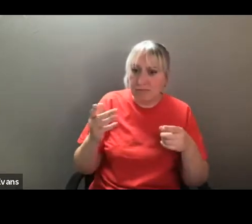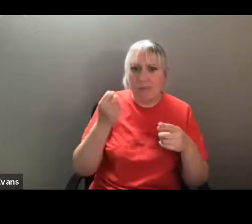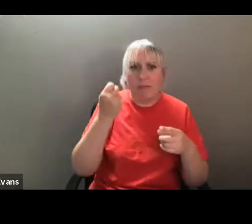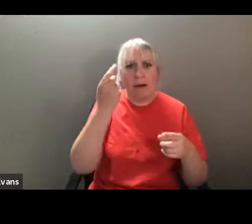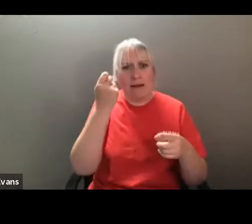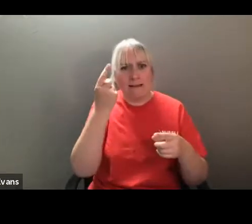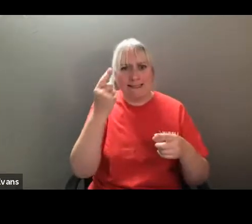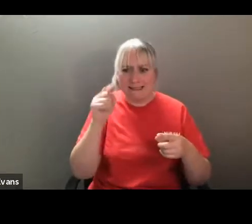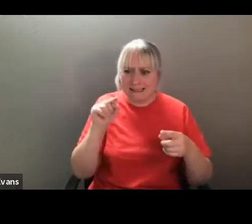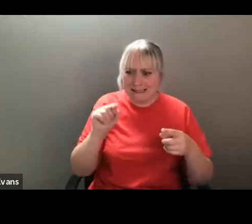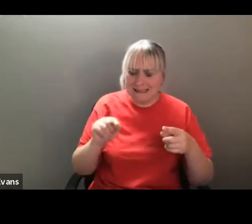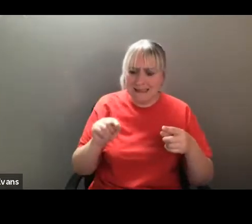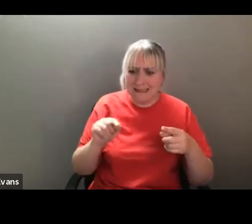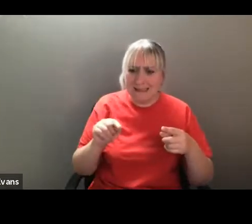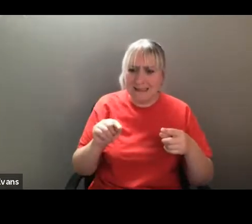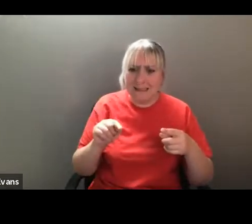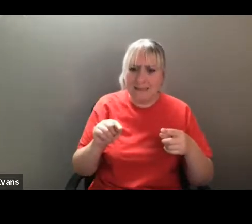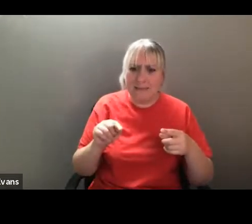that